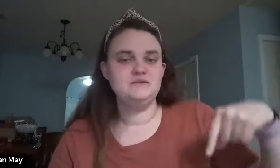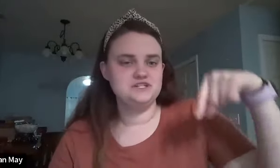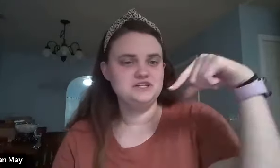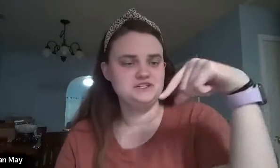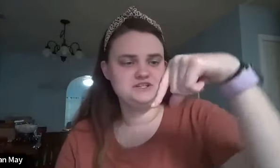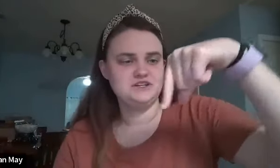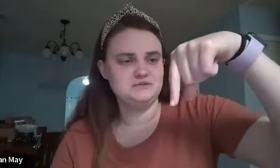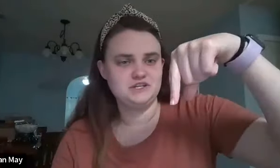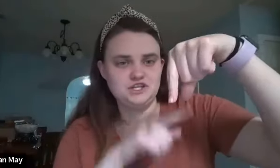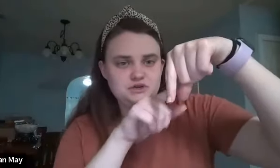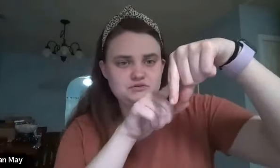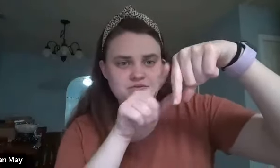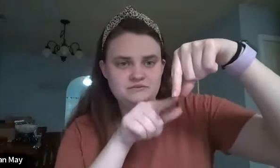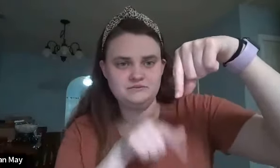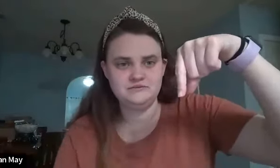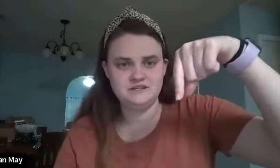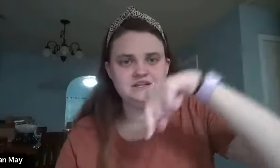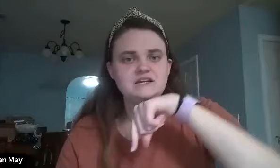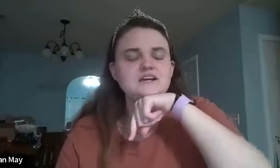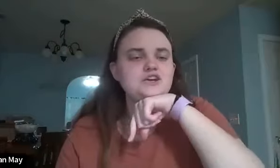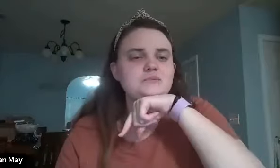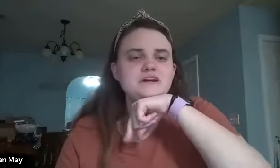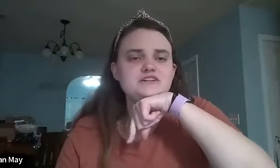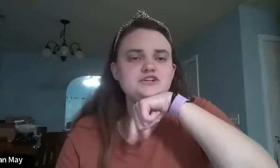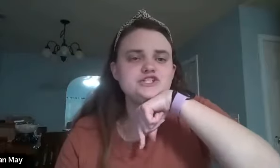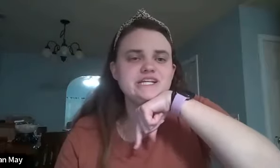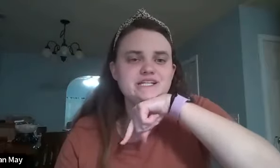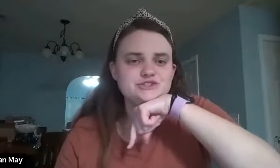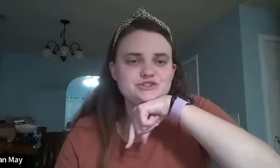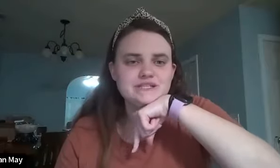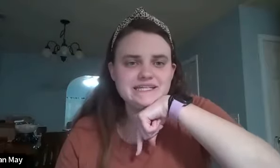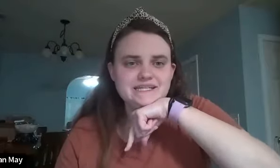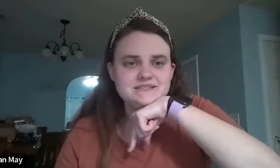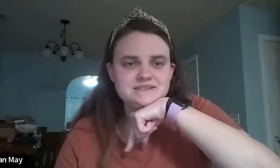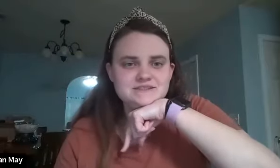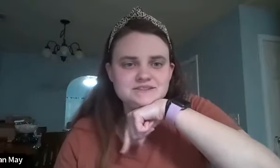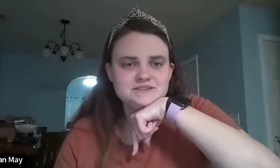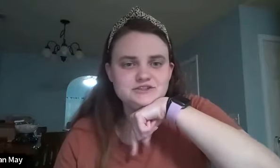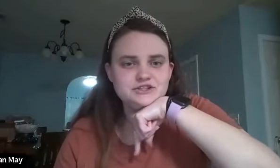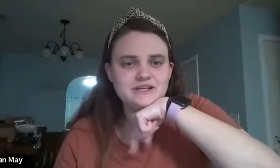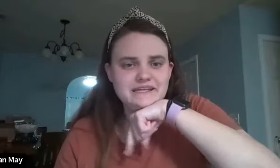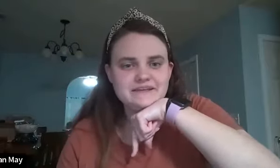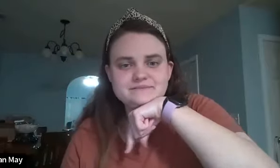what you're going to do is you're going to do a Q, and you're going to put under your chin. Turkey. Turkey.